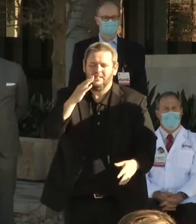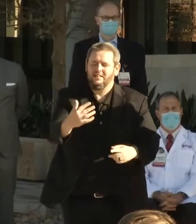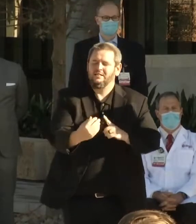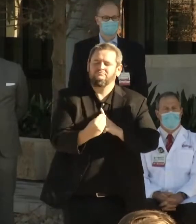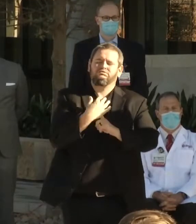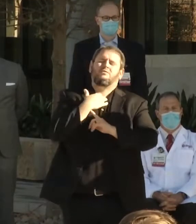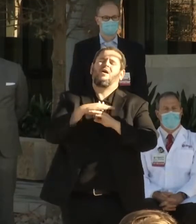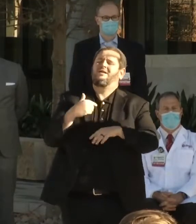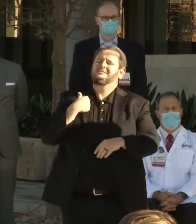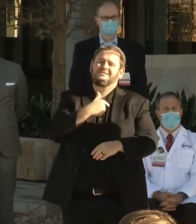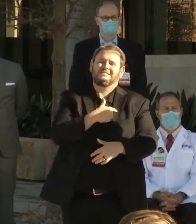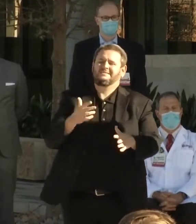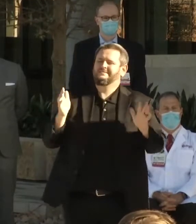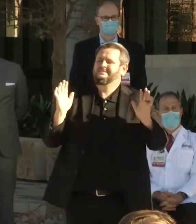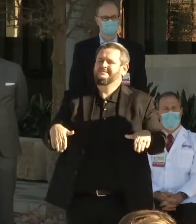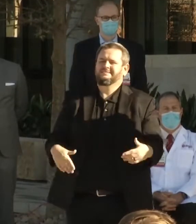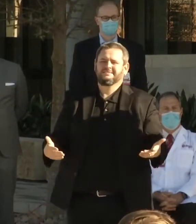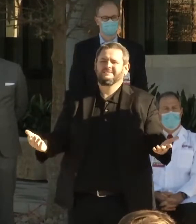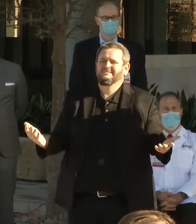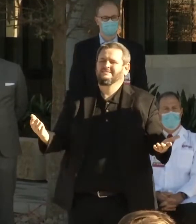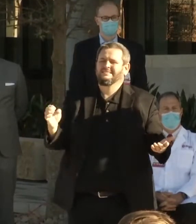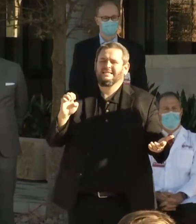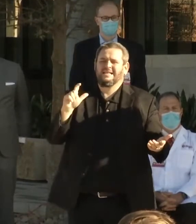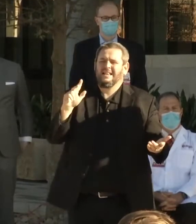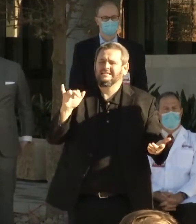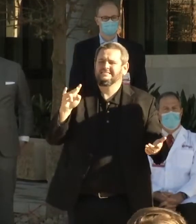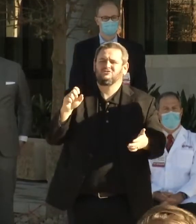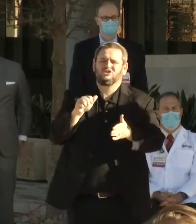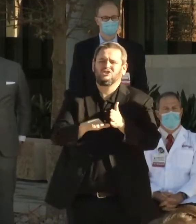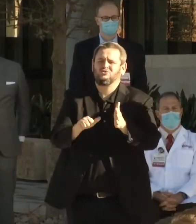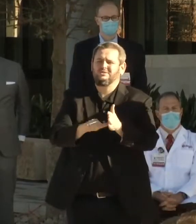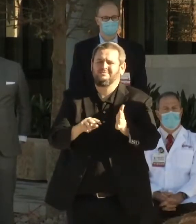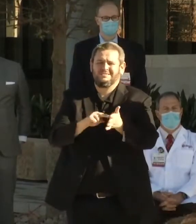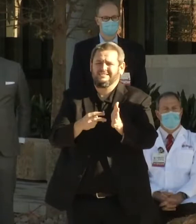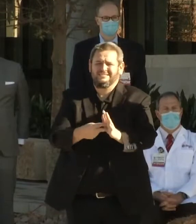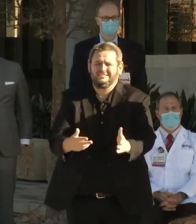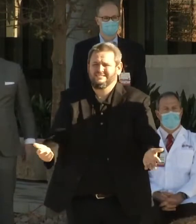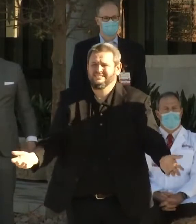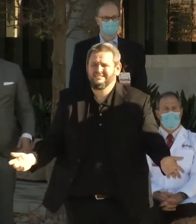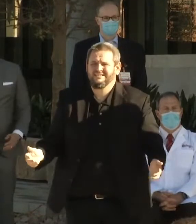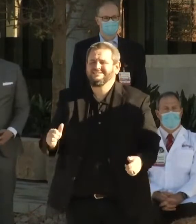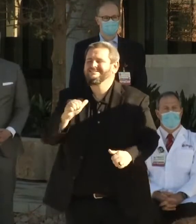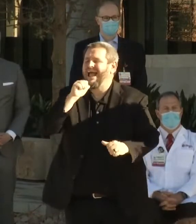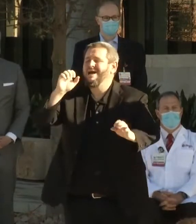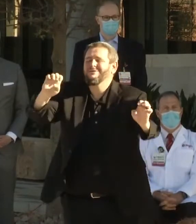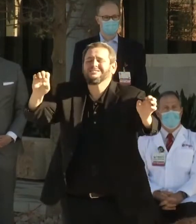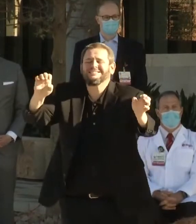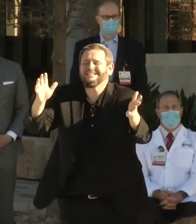to it's not happening to, right? So there's other consequences. There's early diagnosis for cancer. There's things that